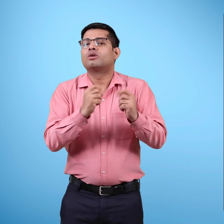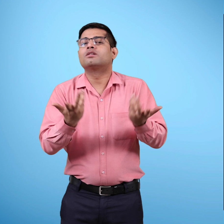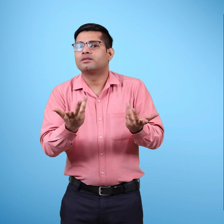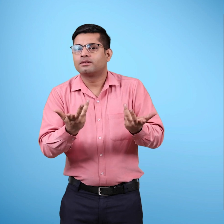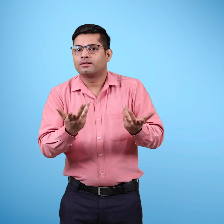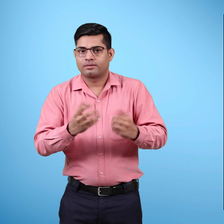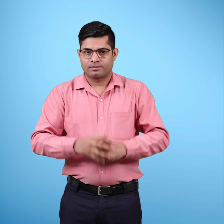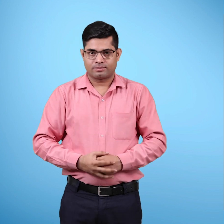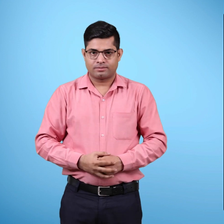Why?